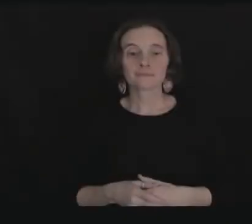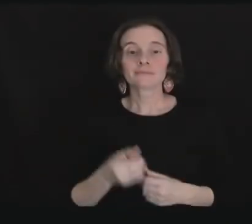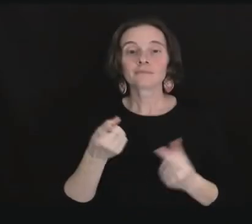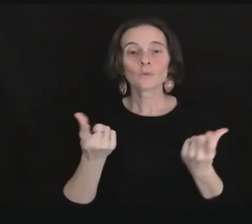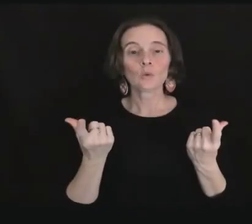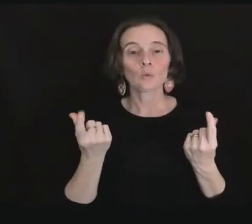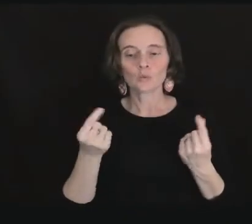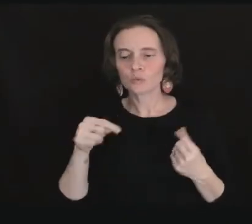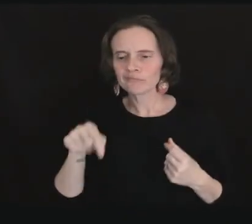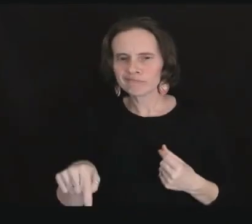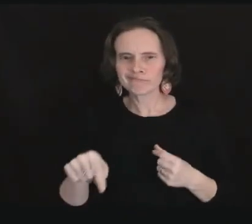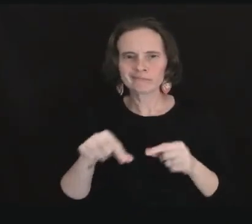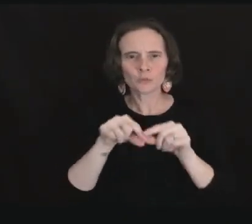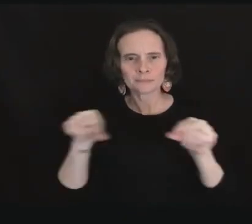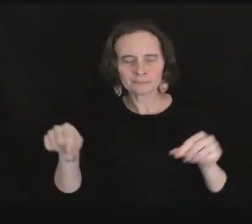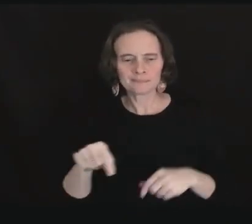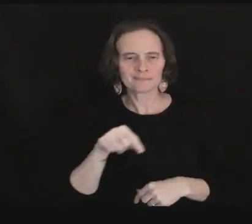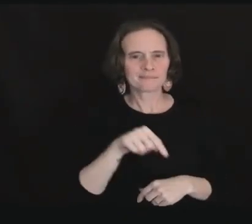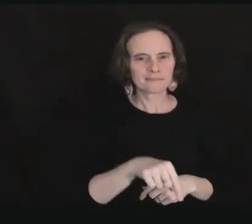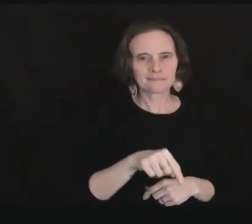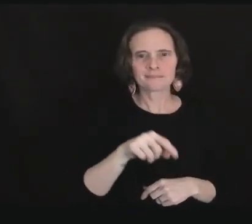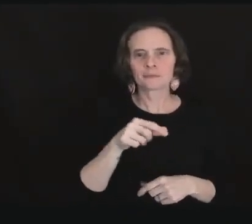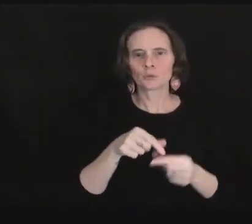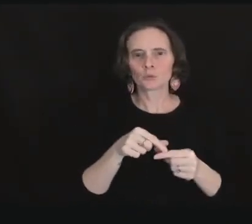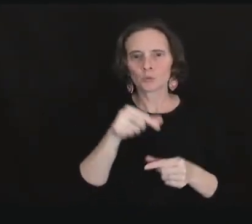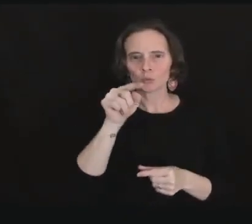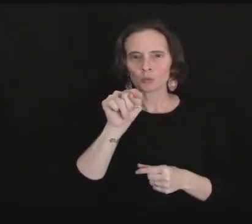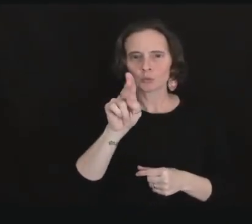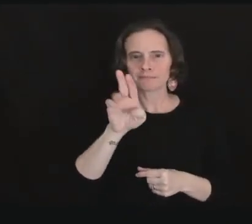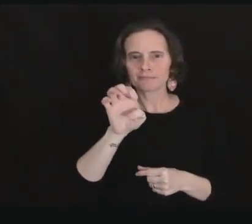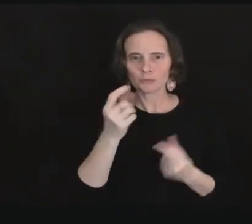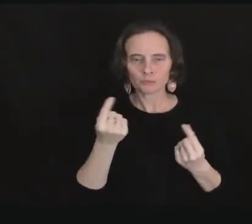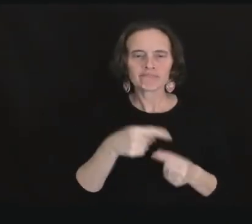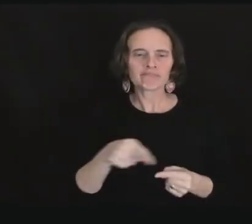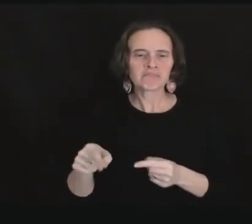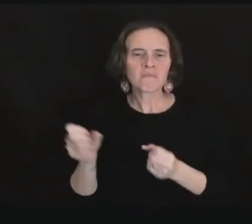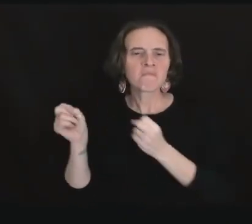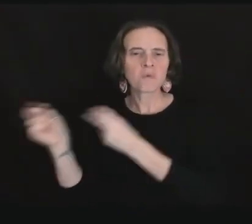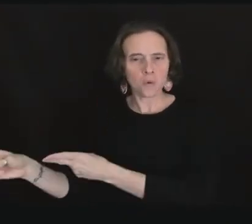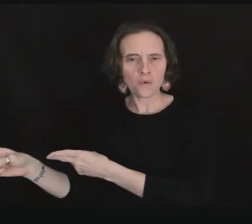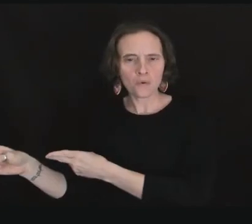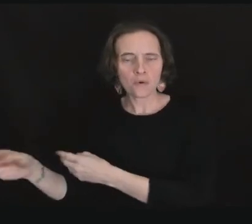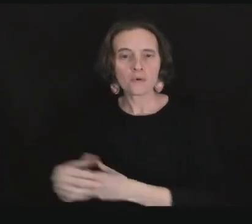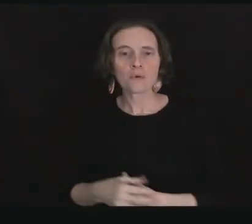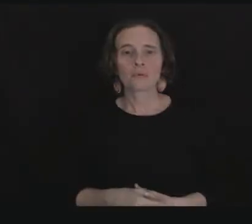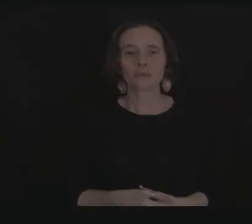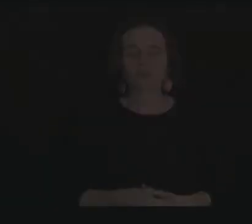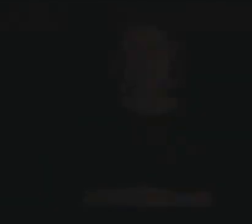When you are done, throw all the used kit pieces in the trash.